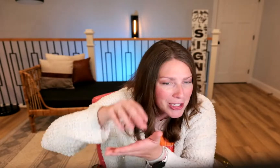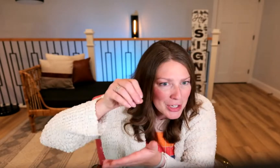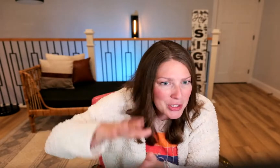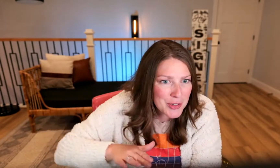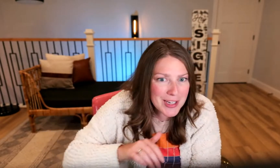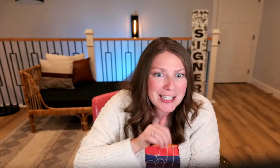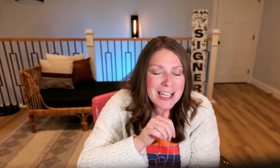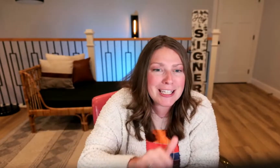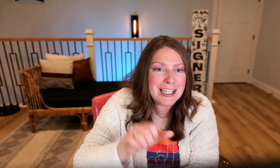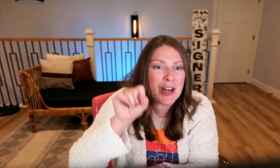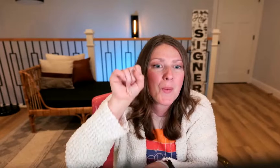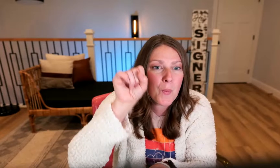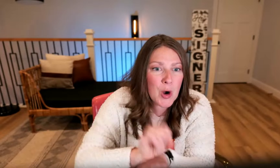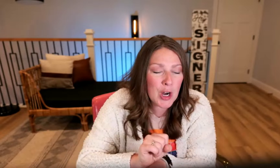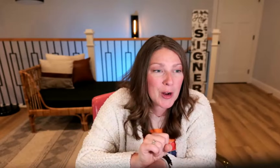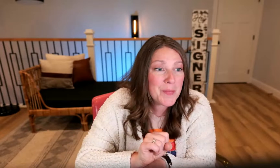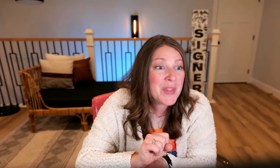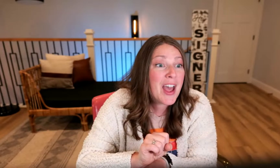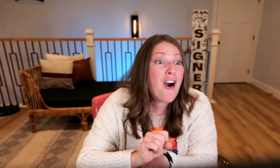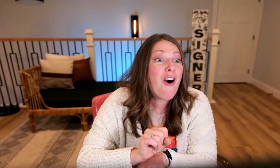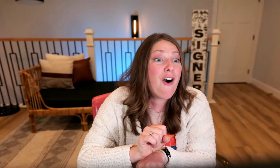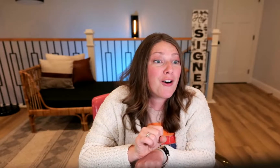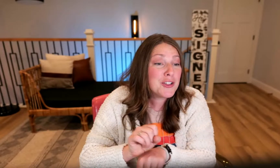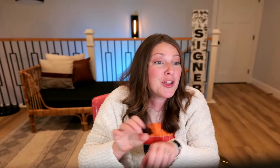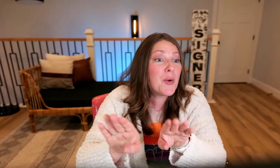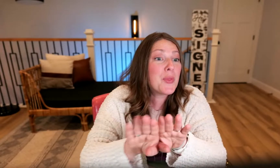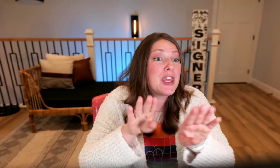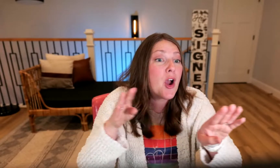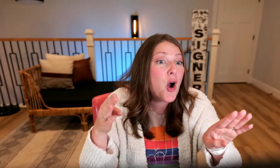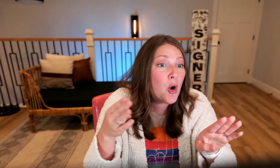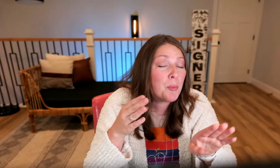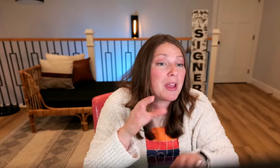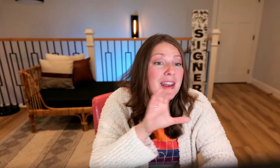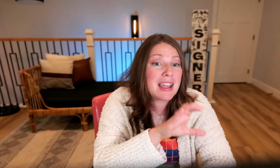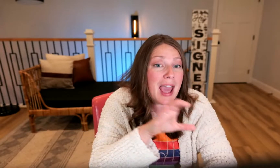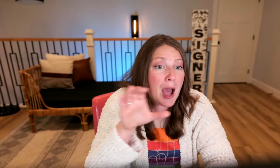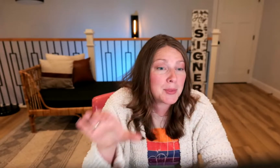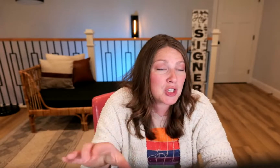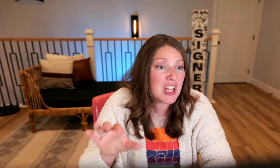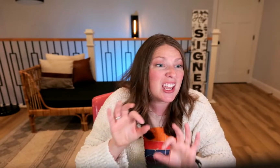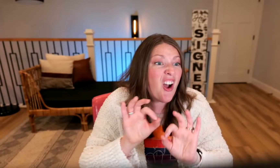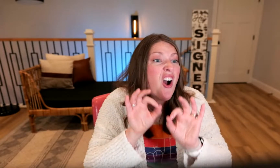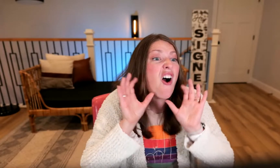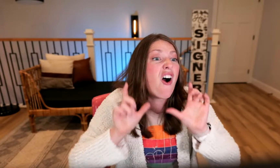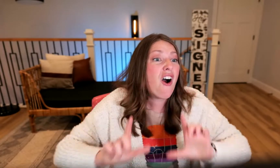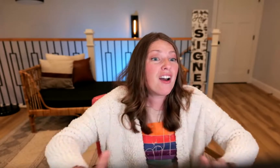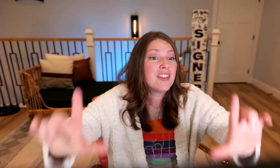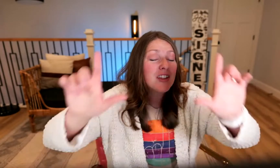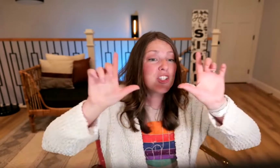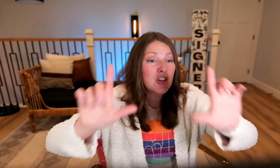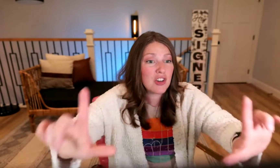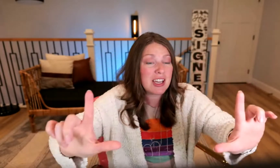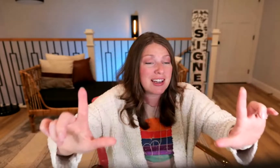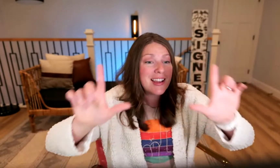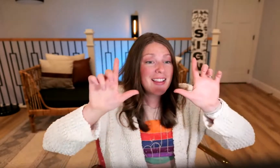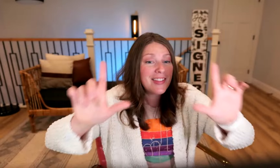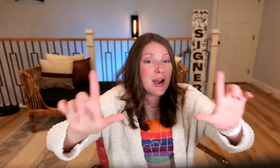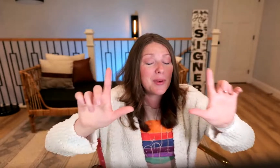ASL students, it didn't work. Also, the open captioning on the screen that was